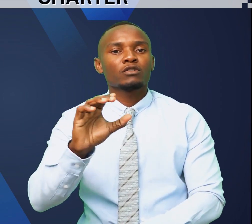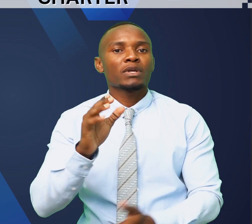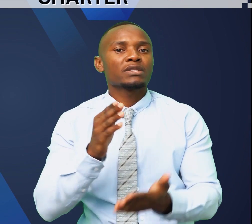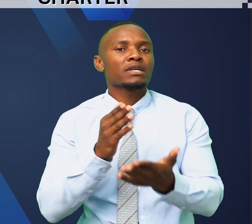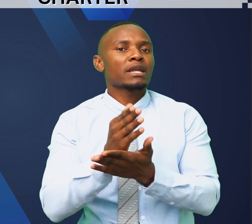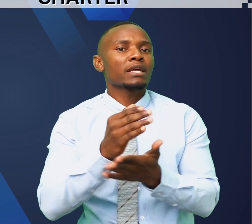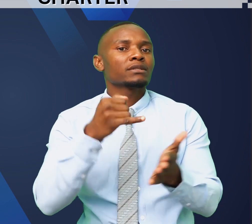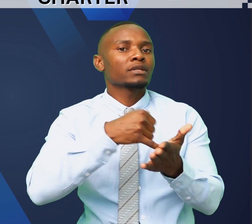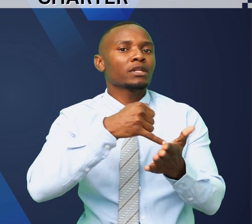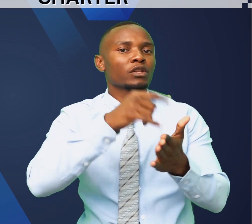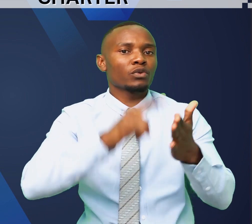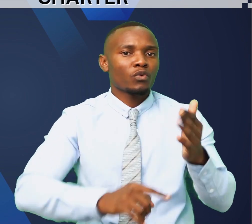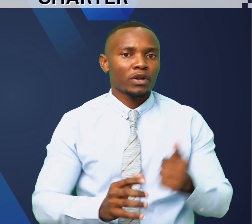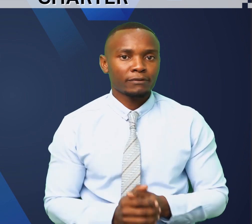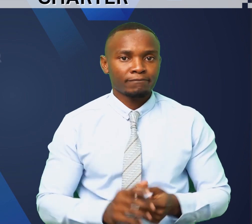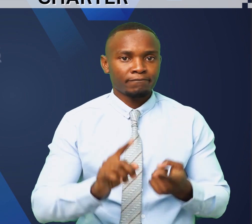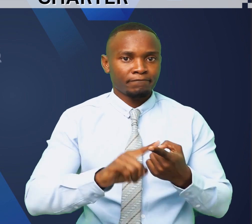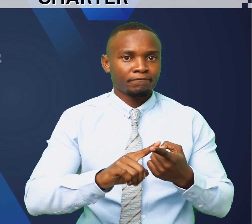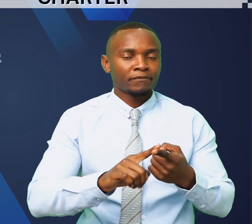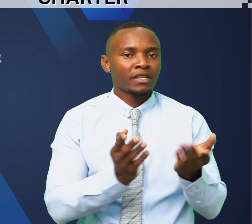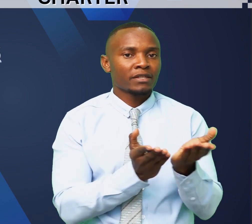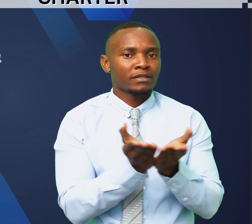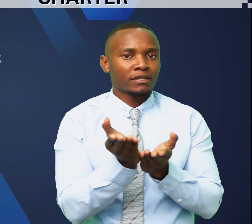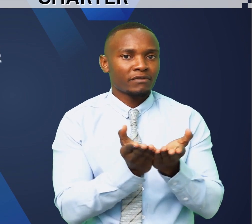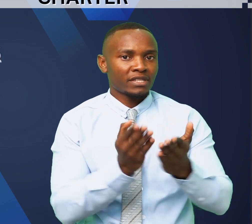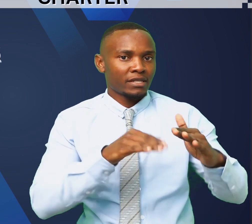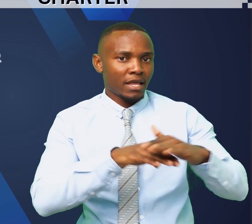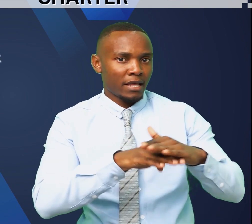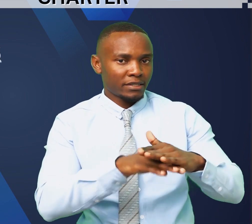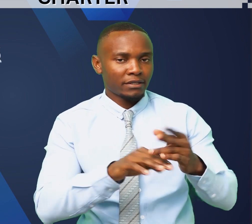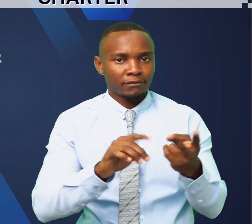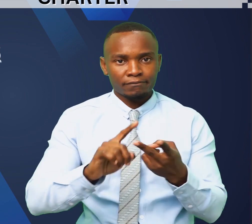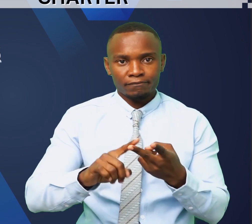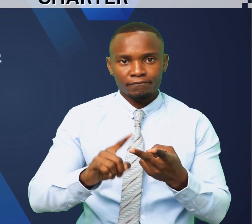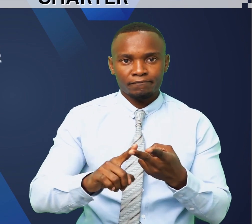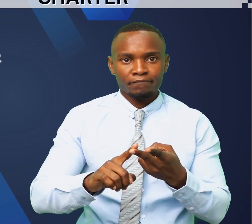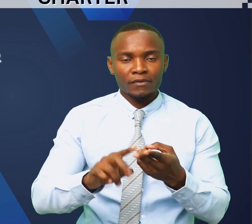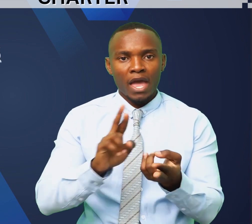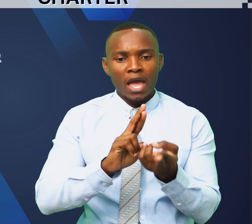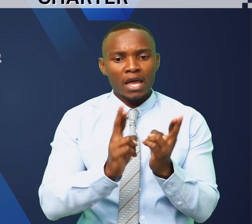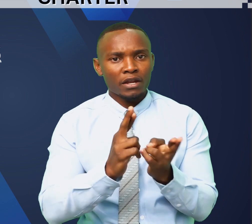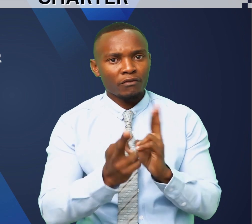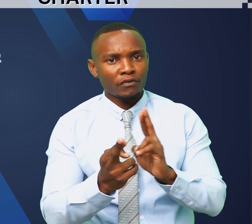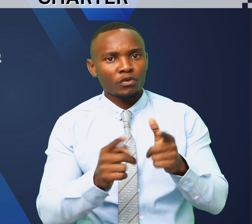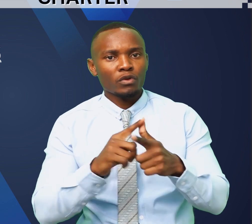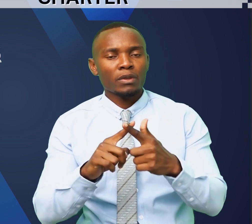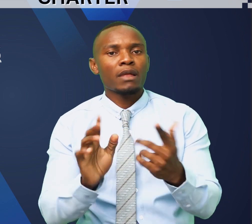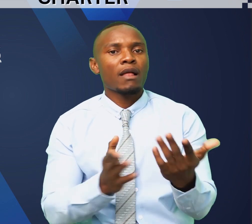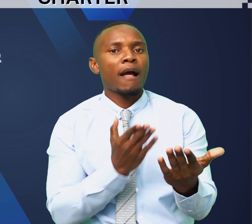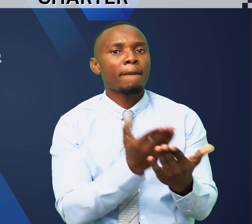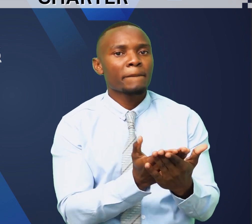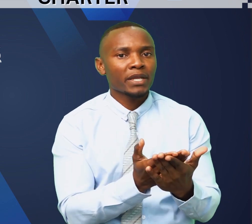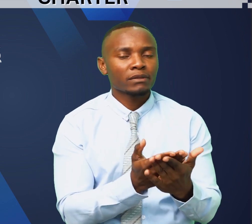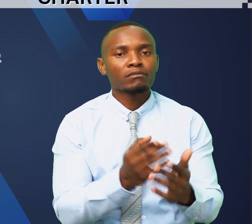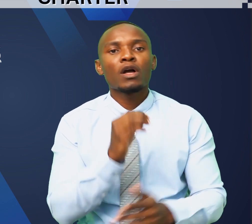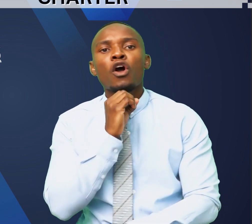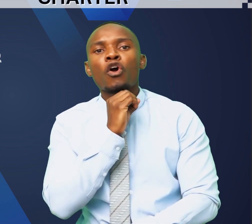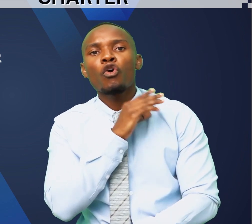right to access services, review and appeal, lodge a